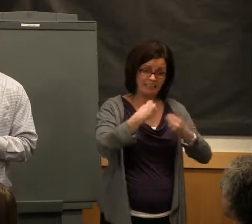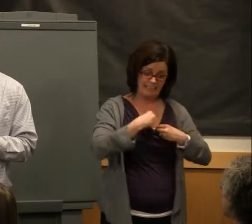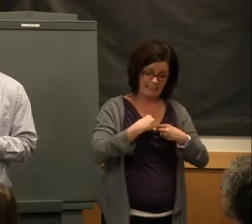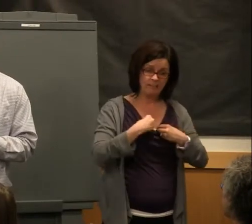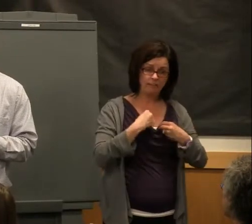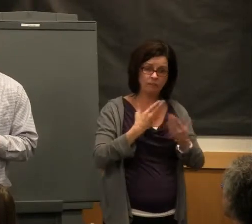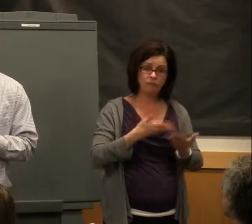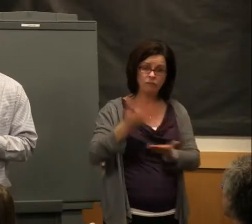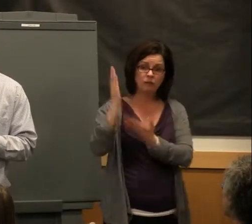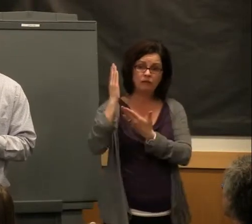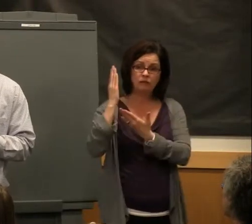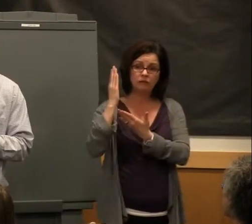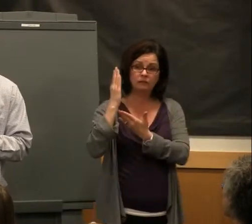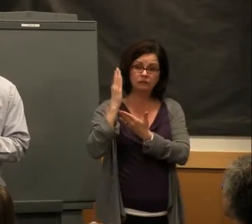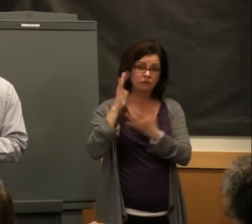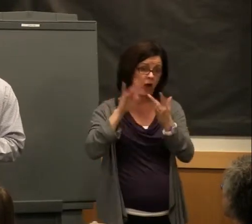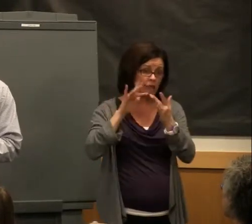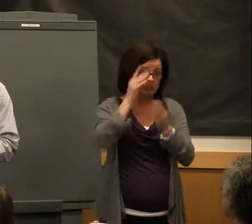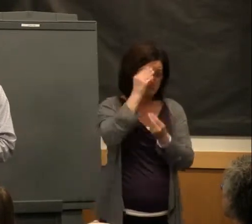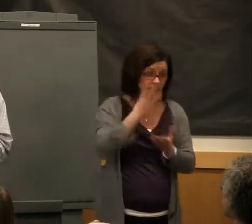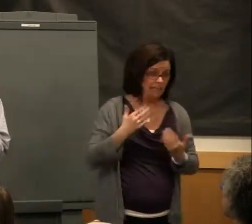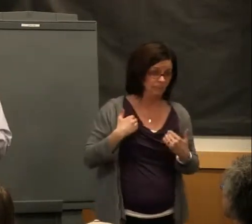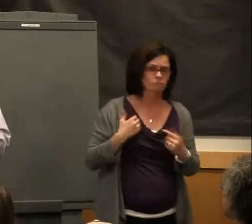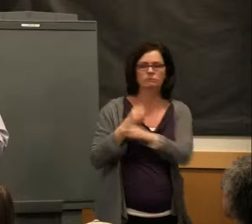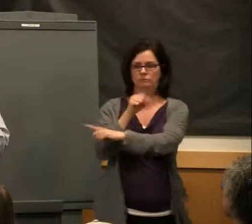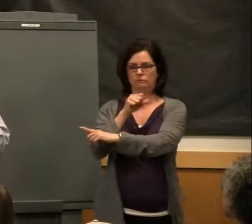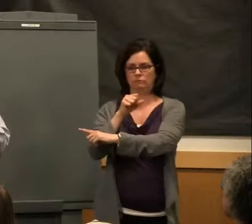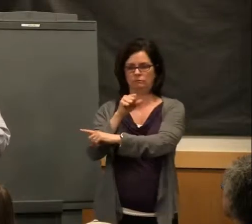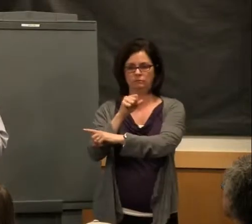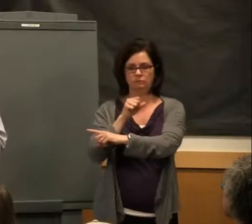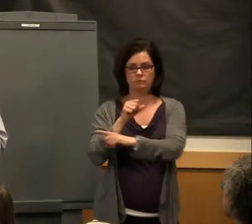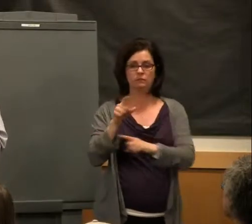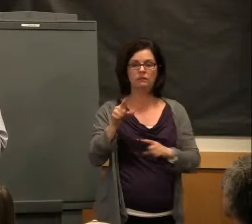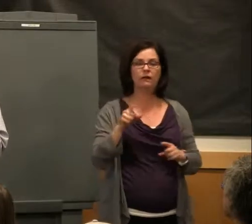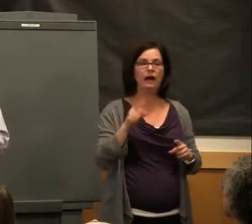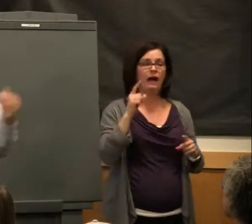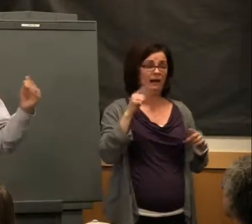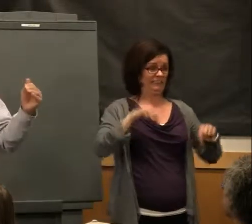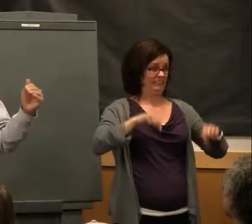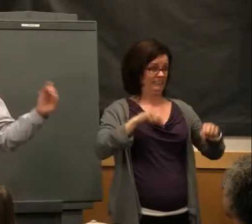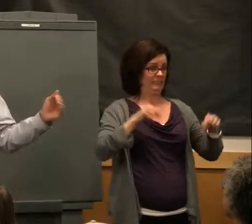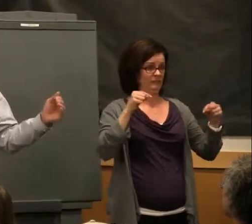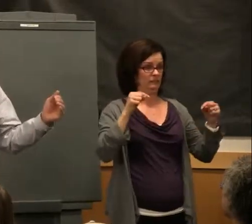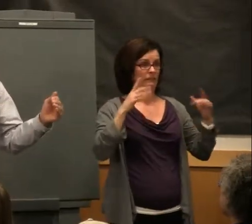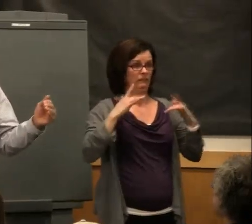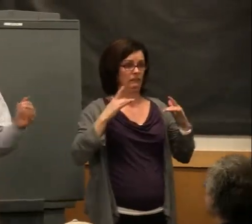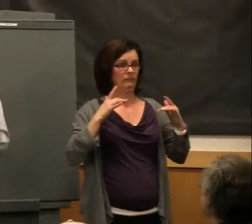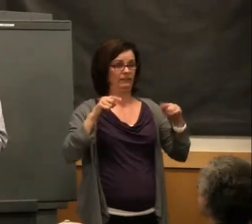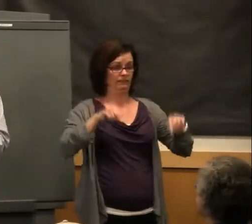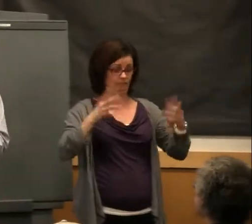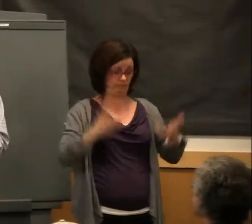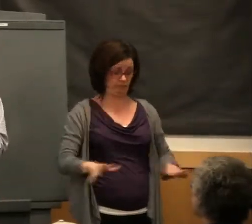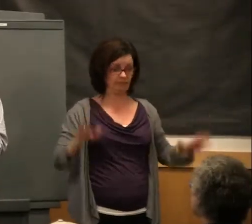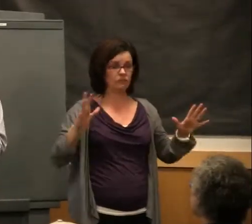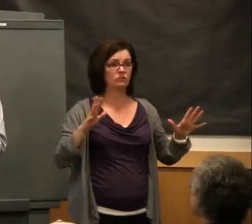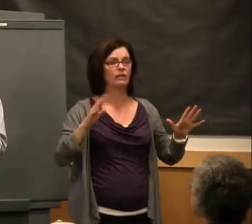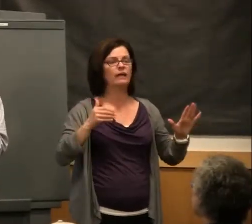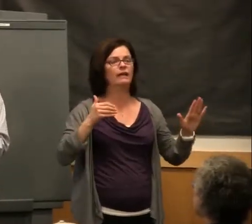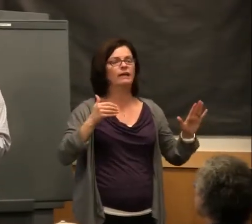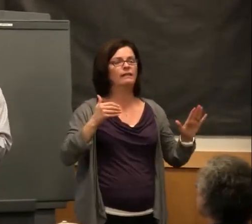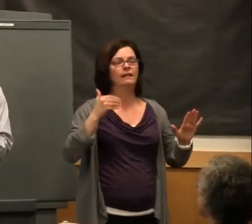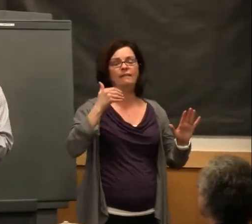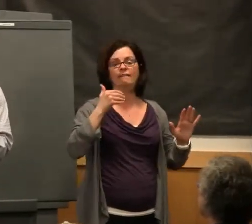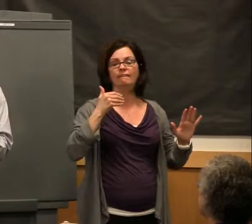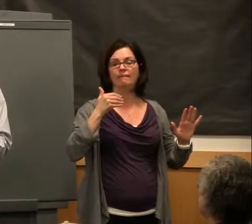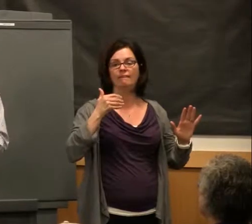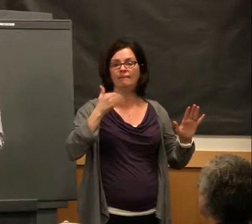with us? I do. I believe that after you're through here and the next presentation, that you'll be heading